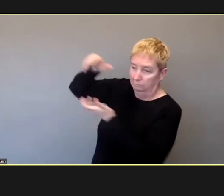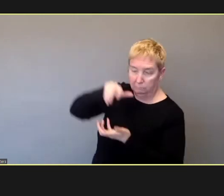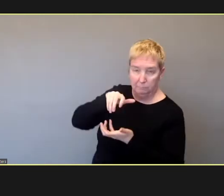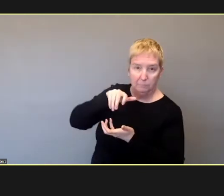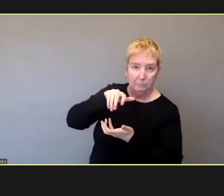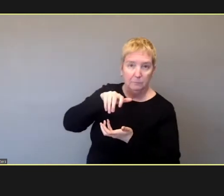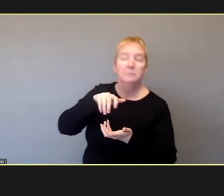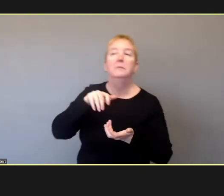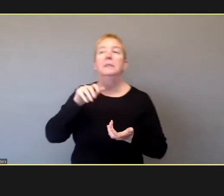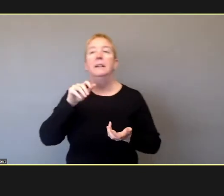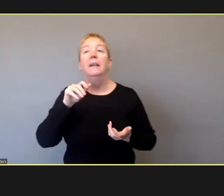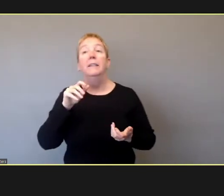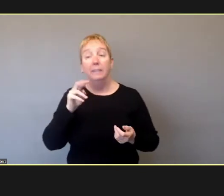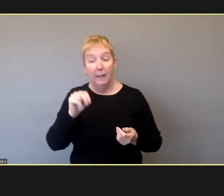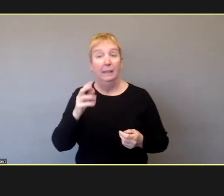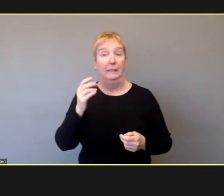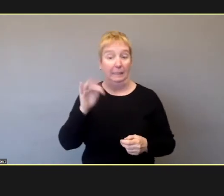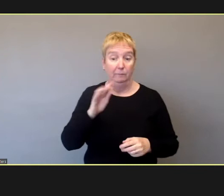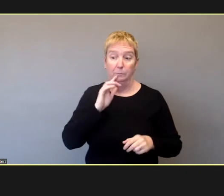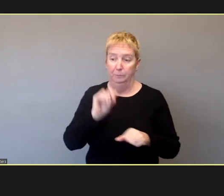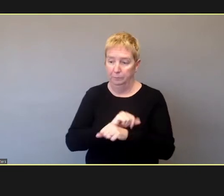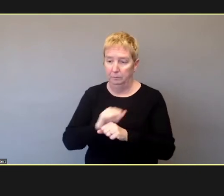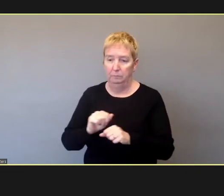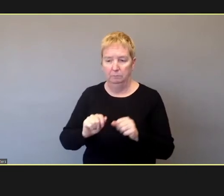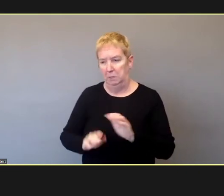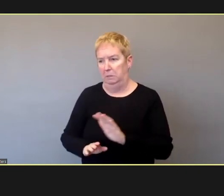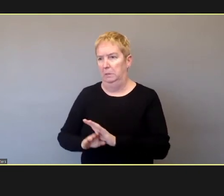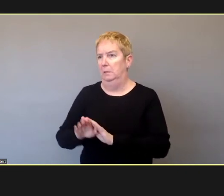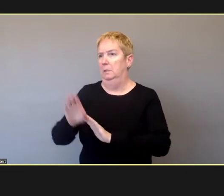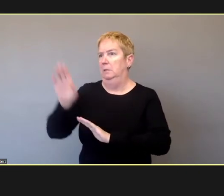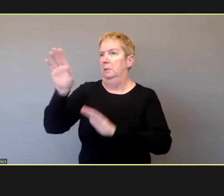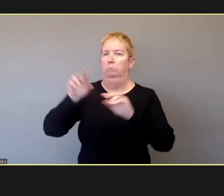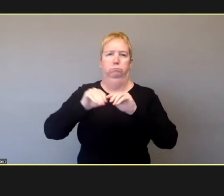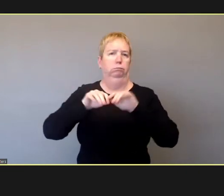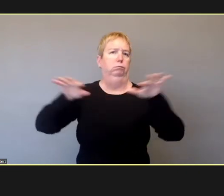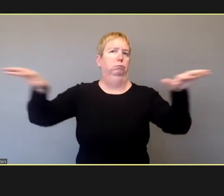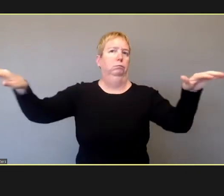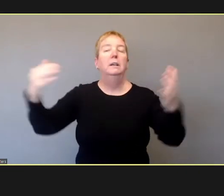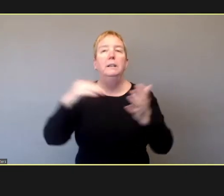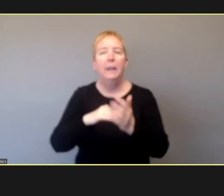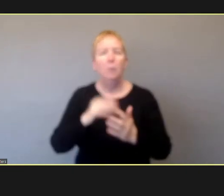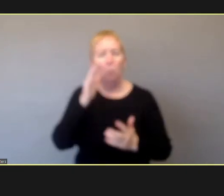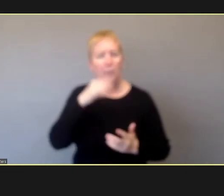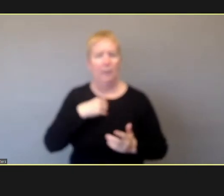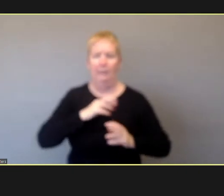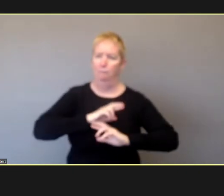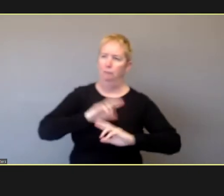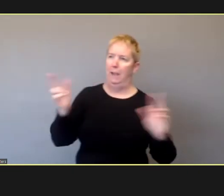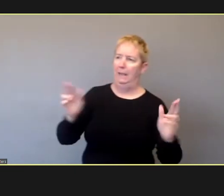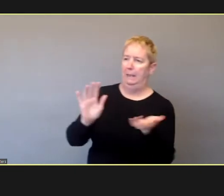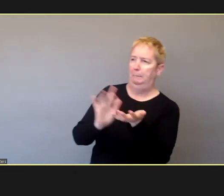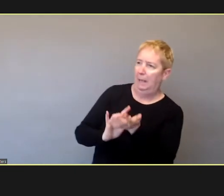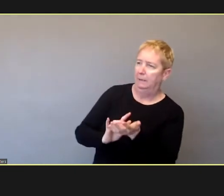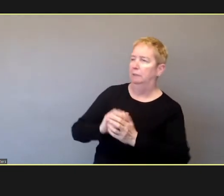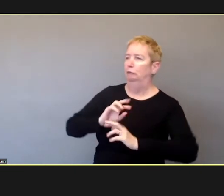of cases, we won't have the same kind of burden of severe disease that we've had so